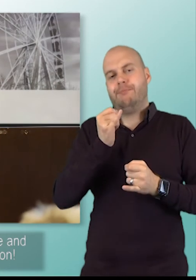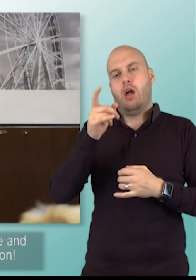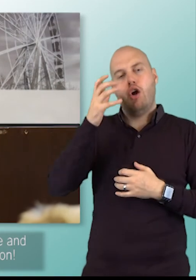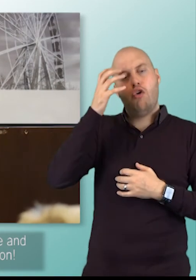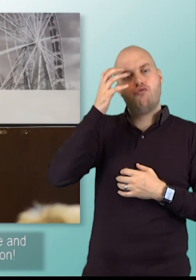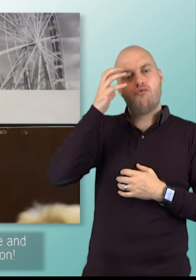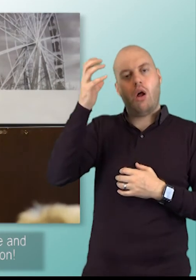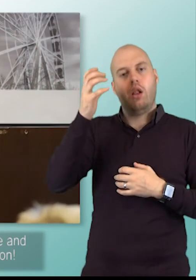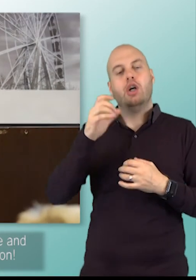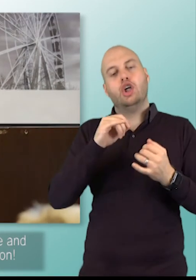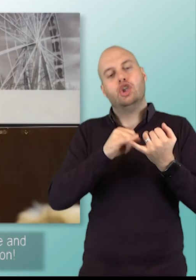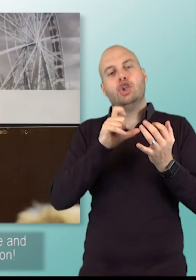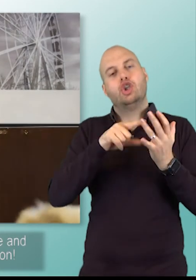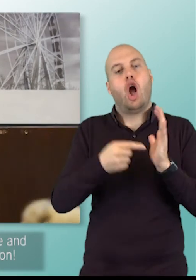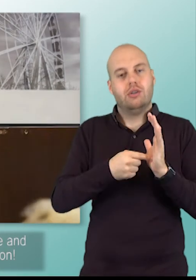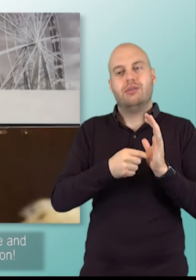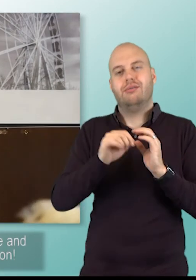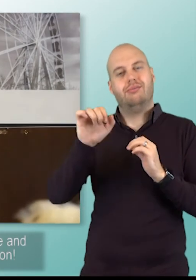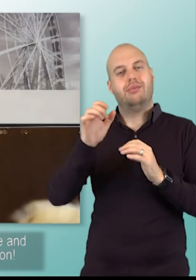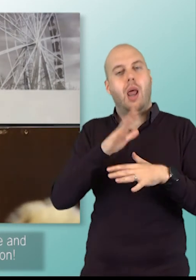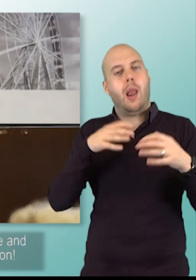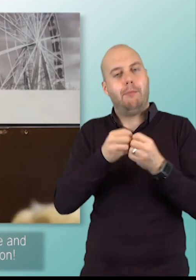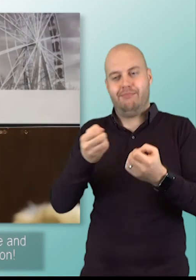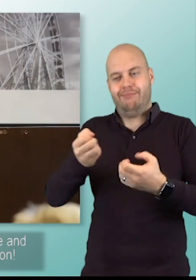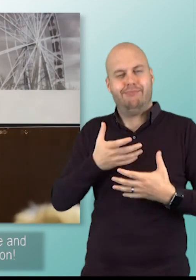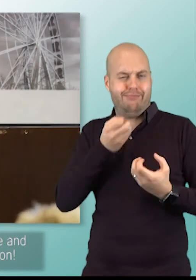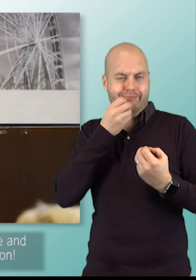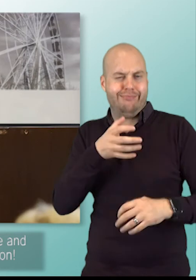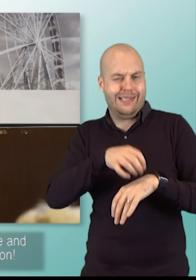Royal Scot Club for the fabulous cake and coffee and for looking after us so